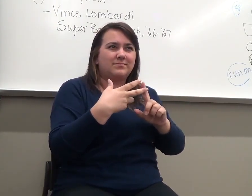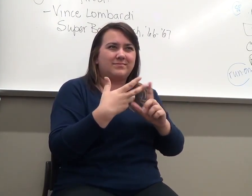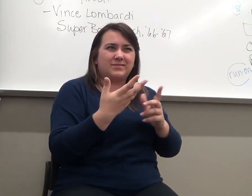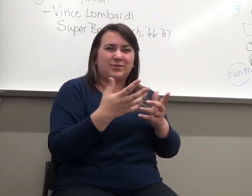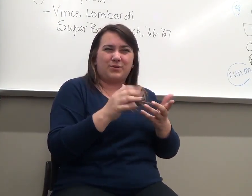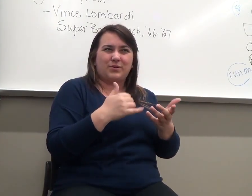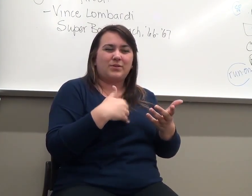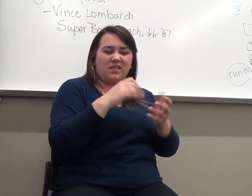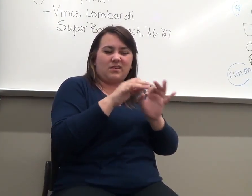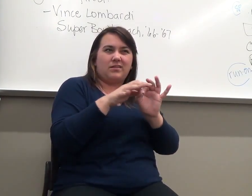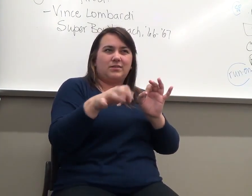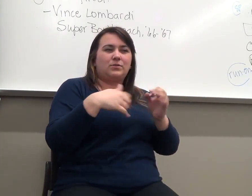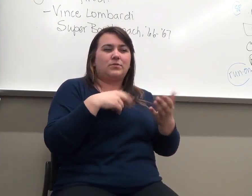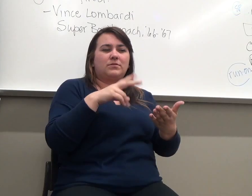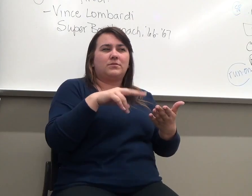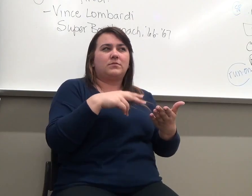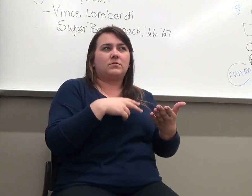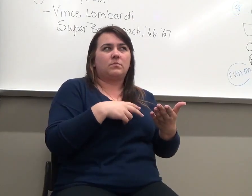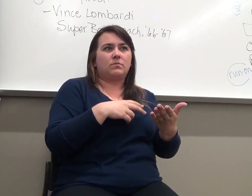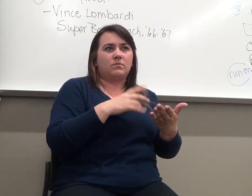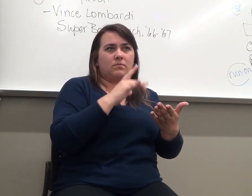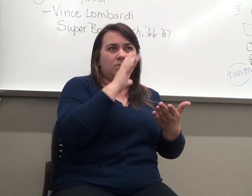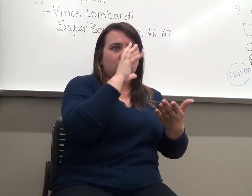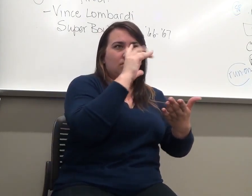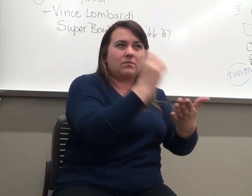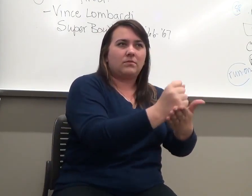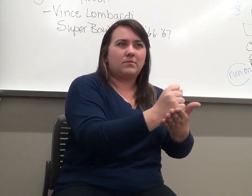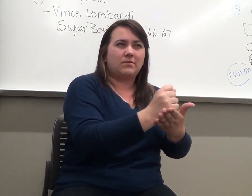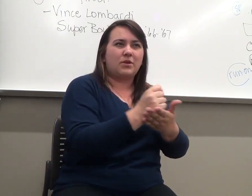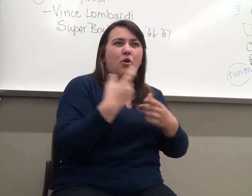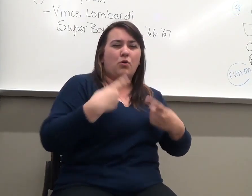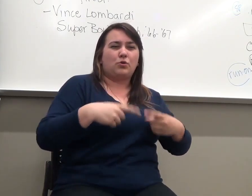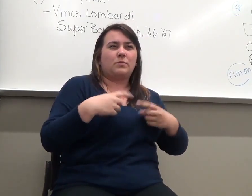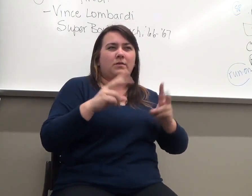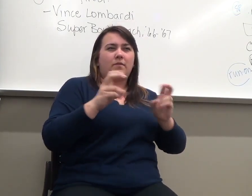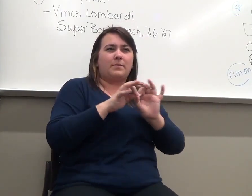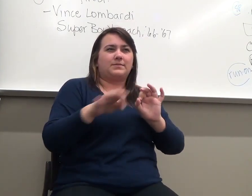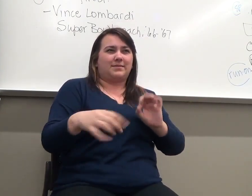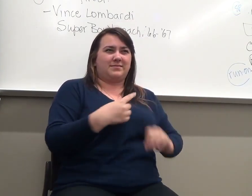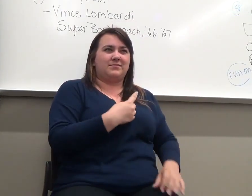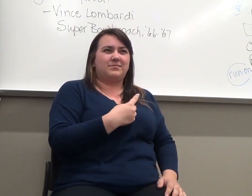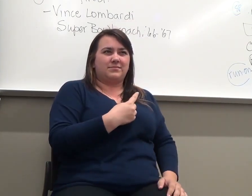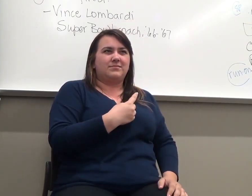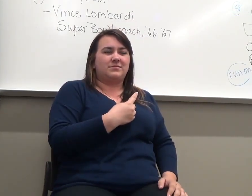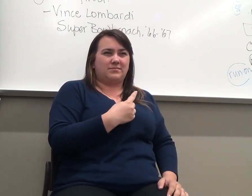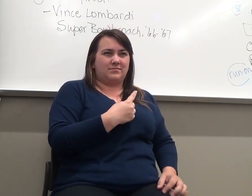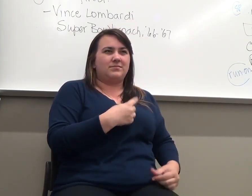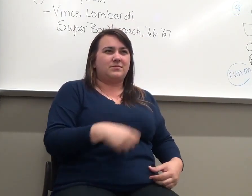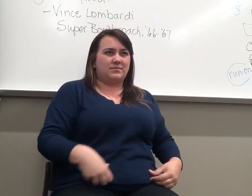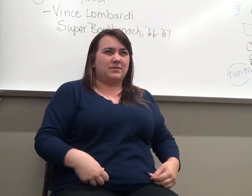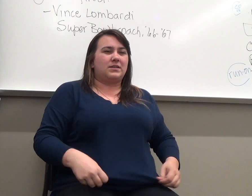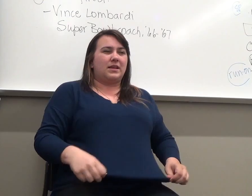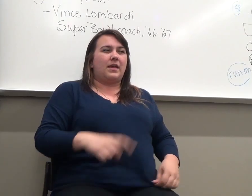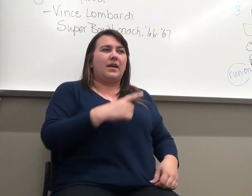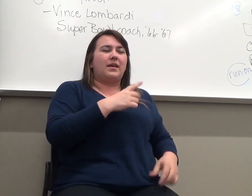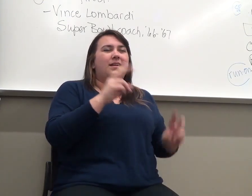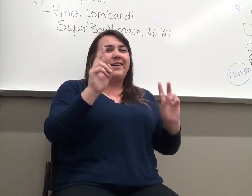these argumentative topic sentences. They're also a lead-in